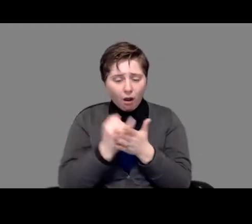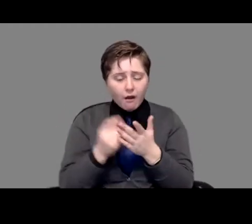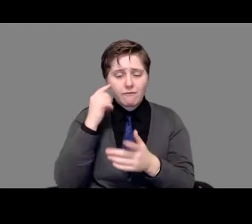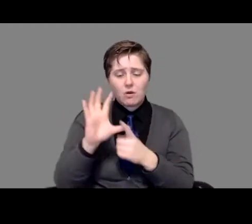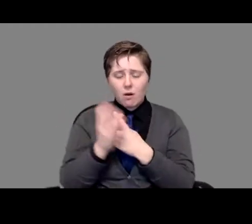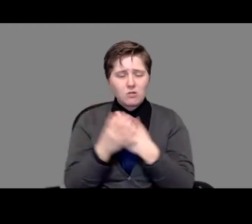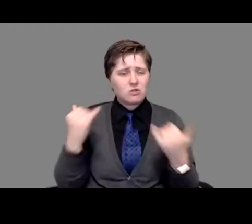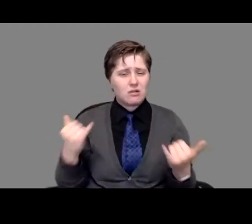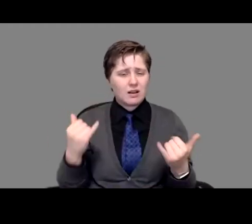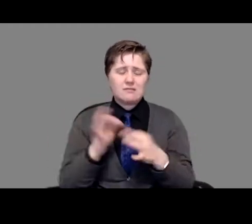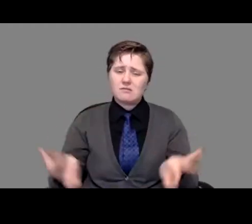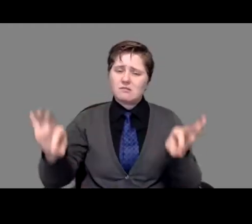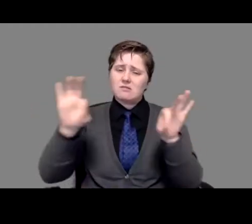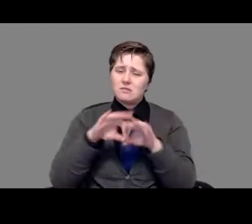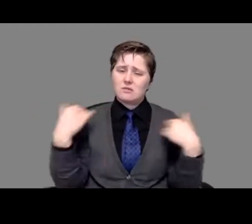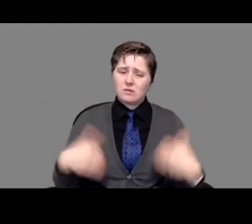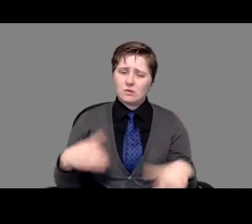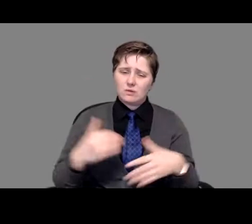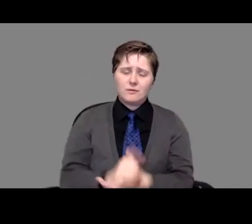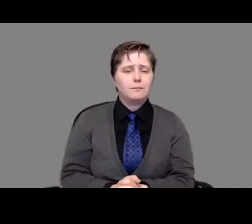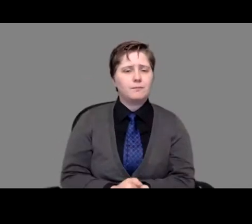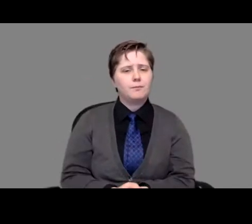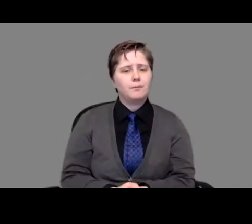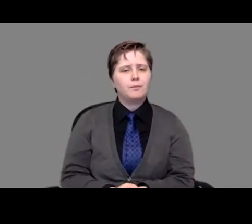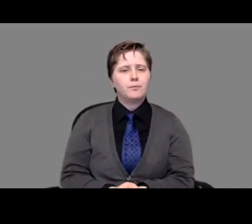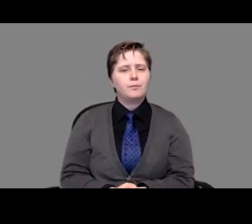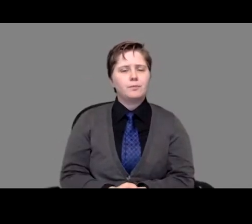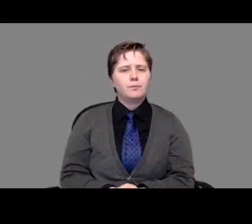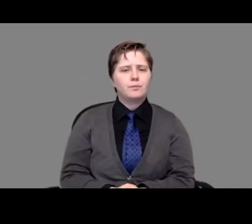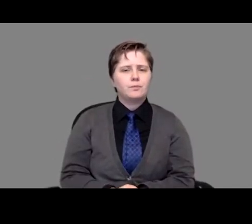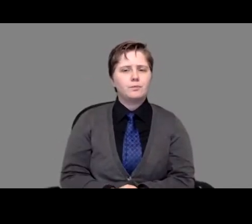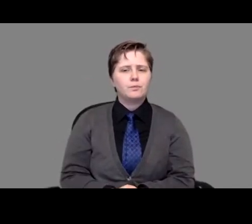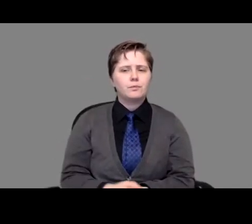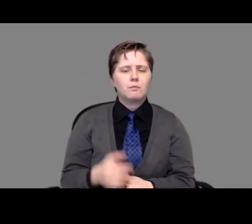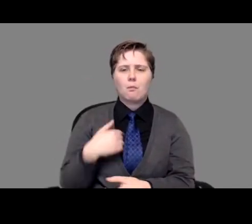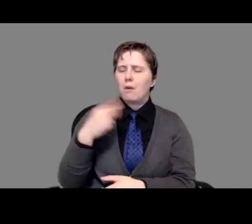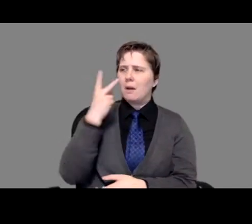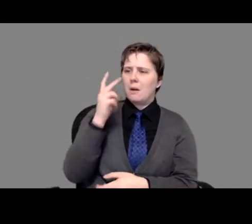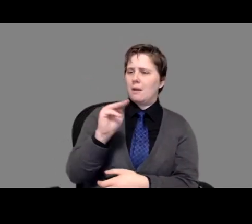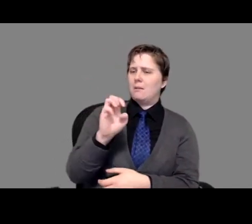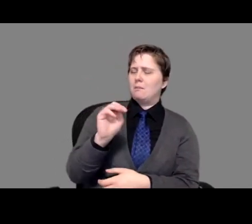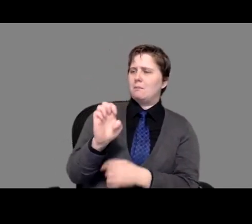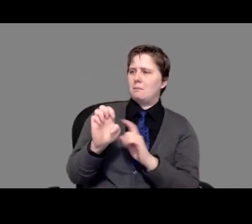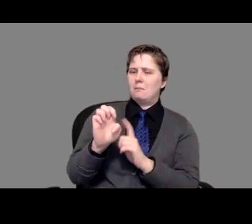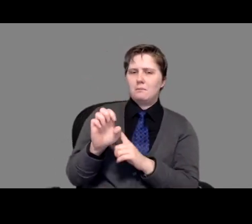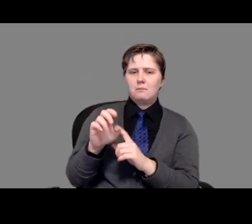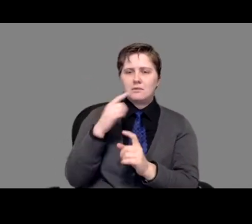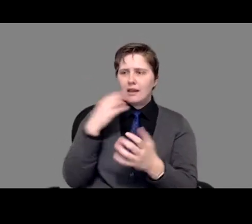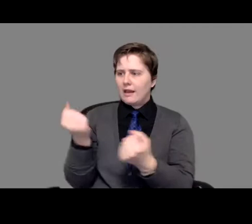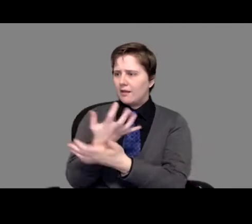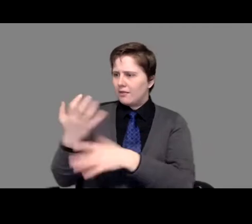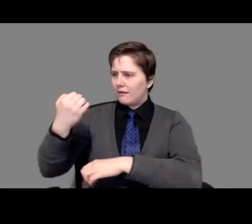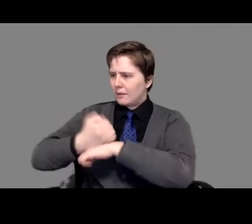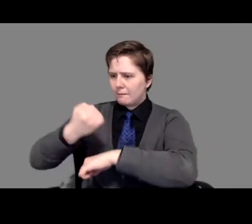right now. I think I saw when, it was a meme that while everything is being shut